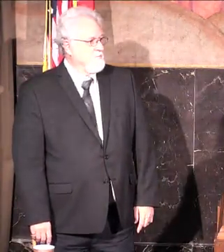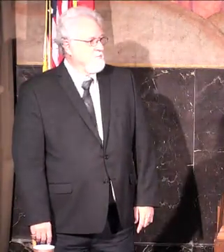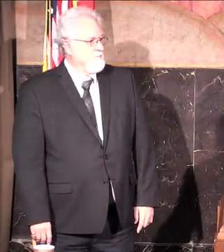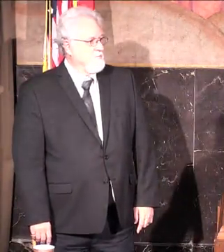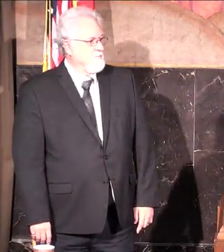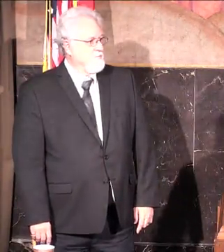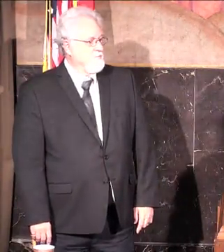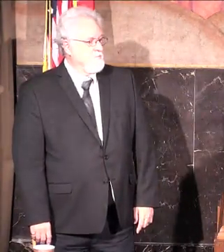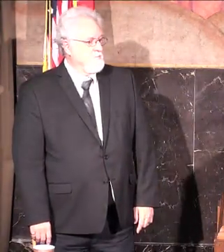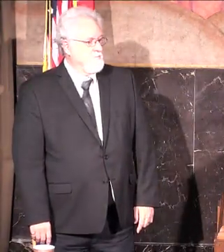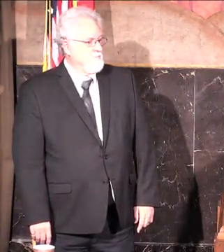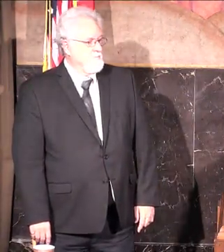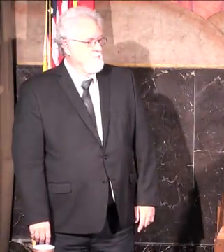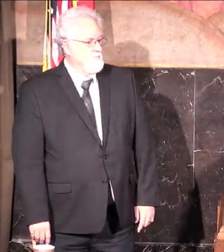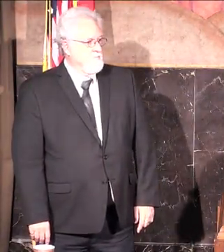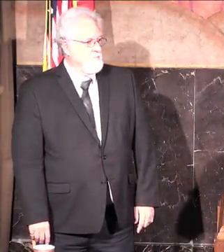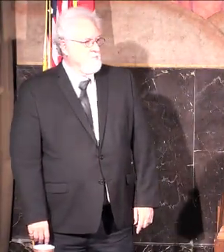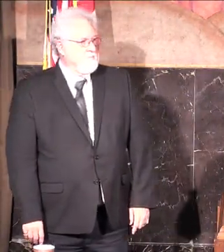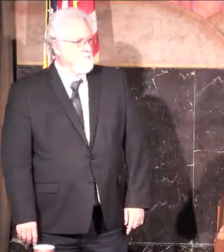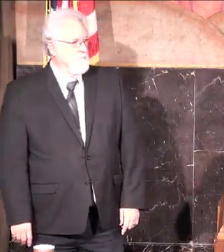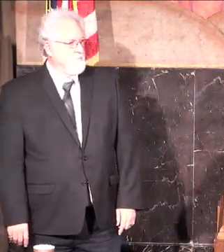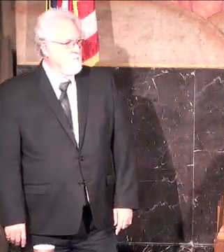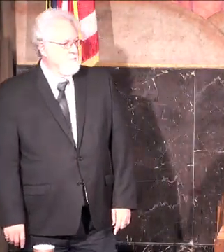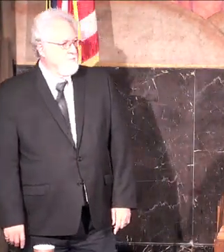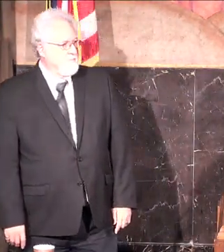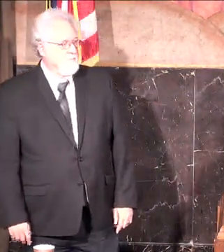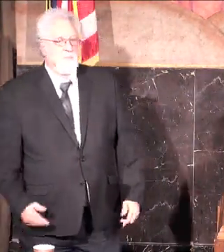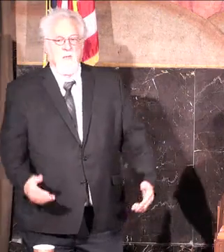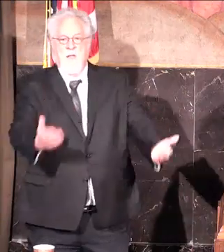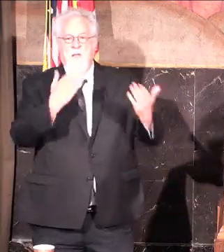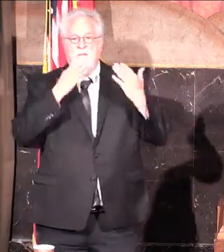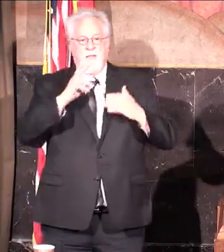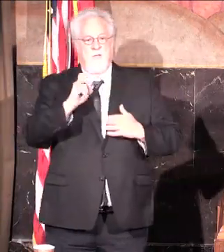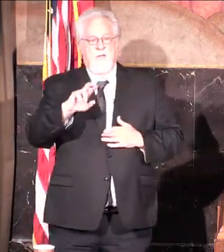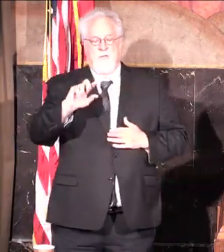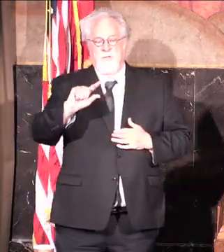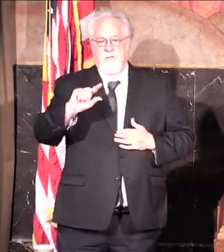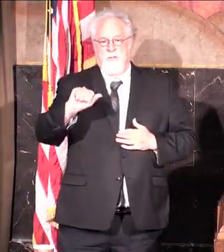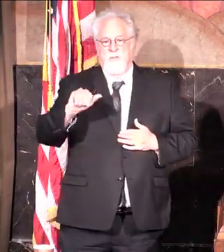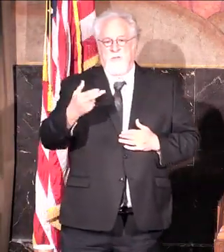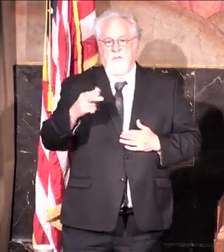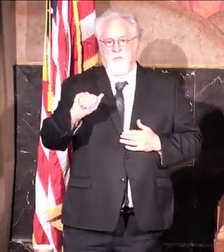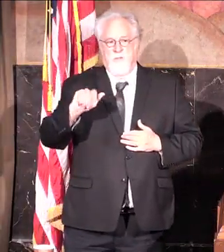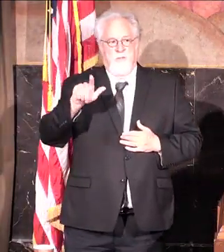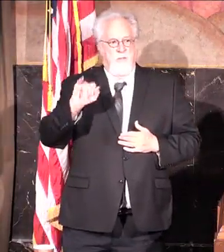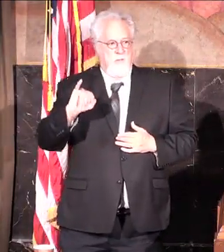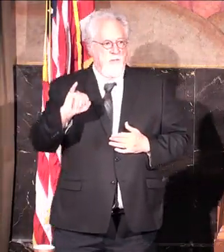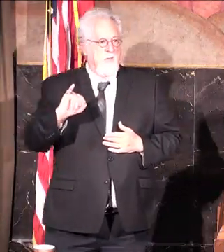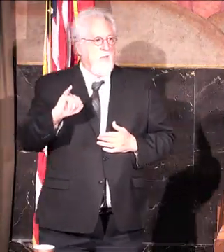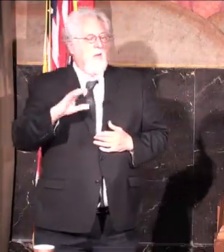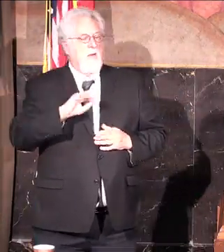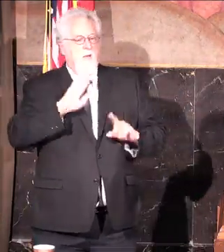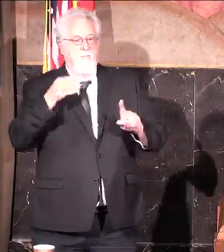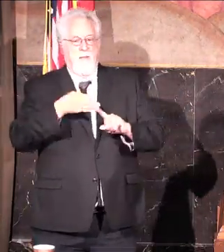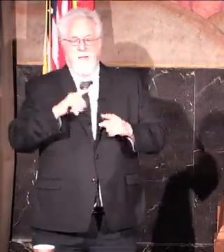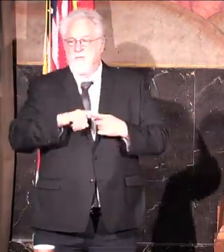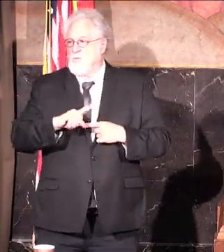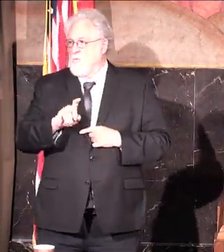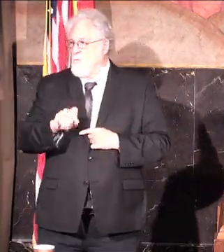Thank you, Dr. Golly. And, to get back to your